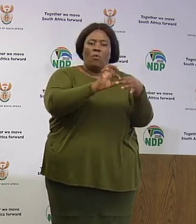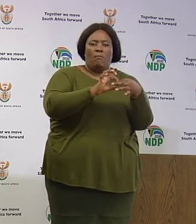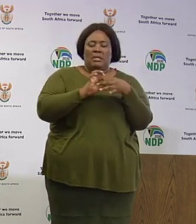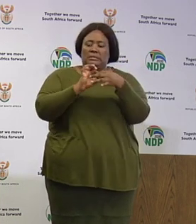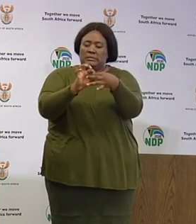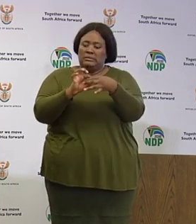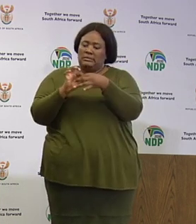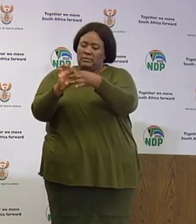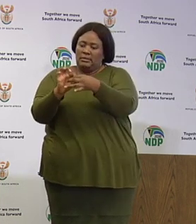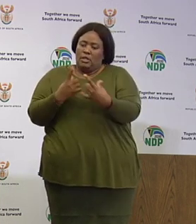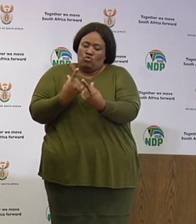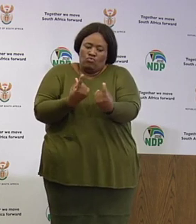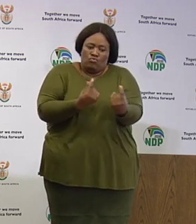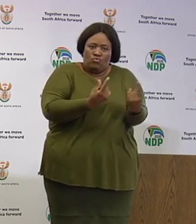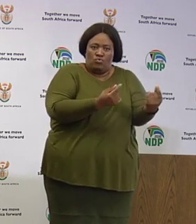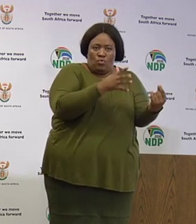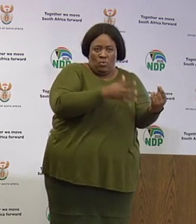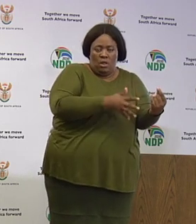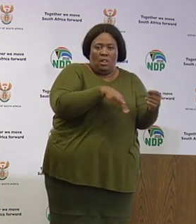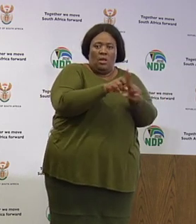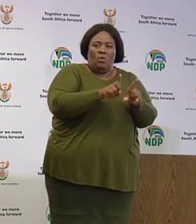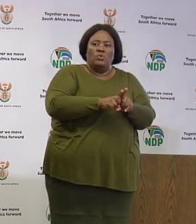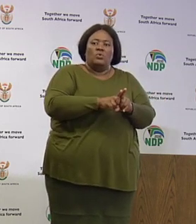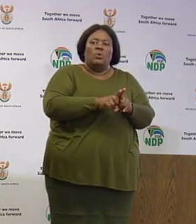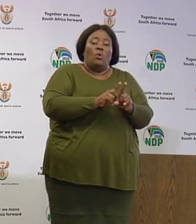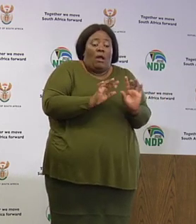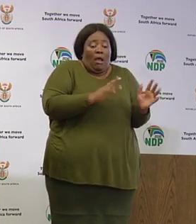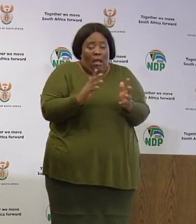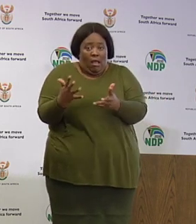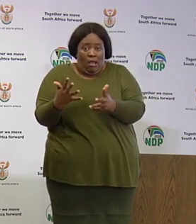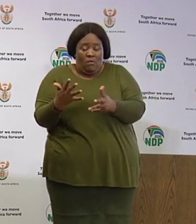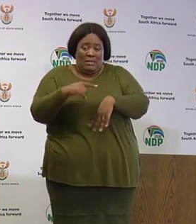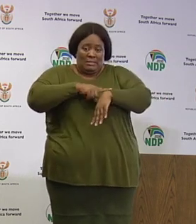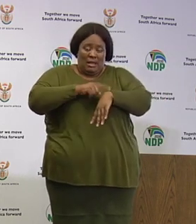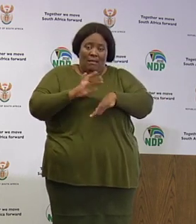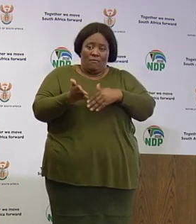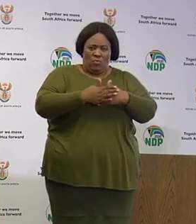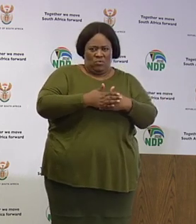had made and measures that they will take during the lockdown.